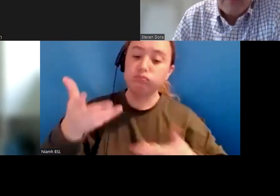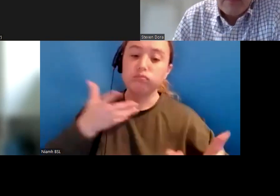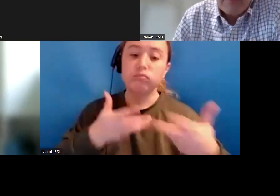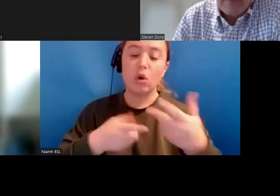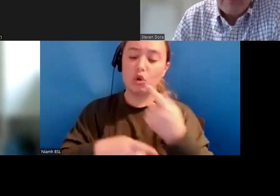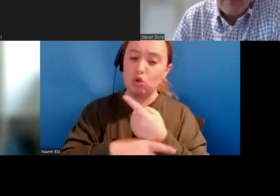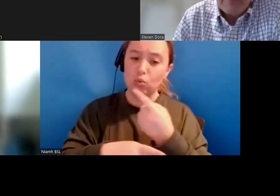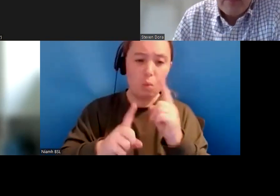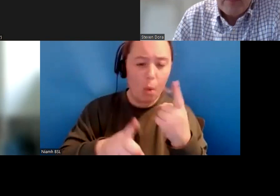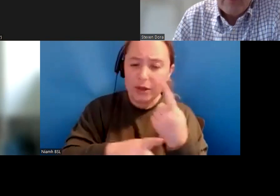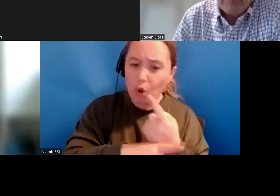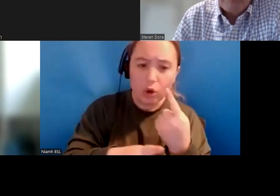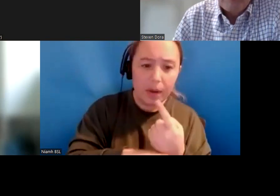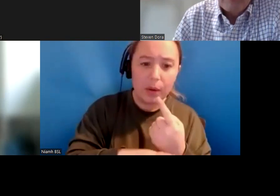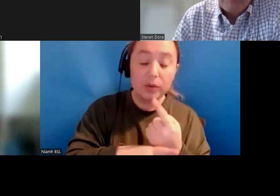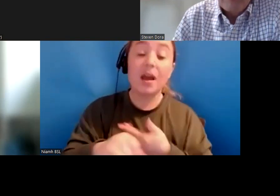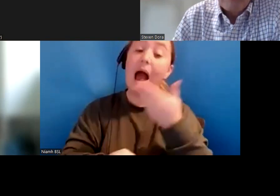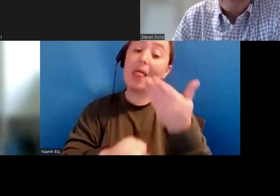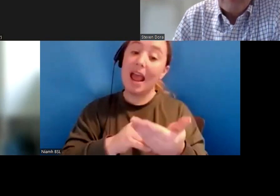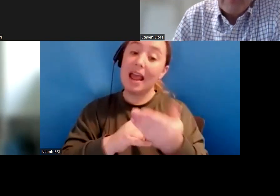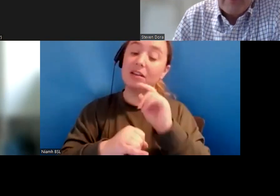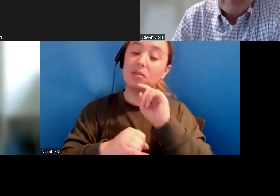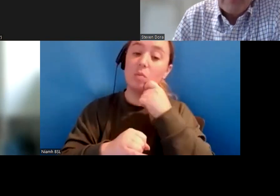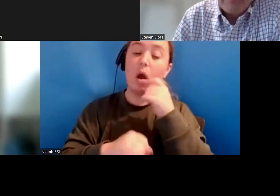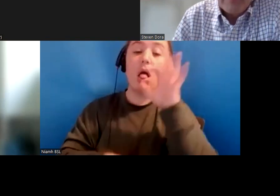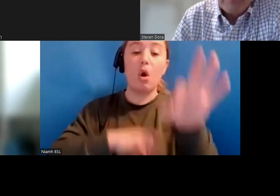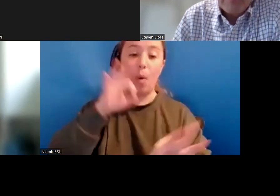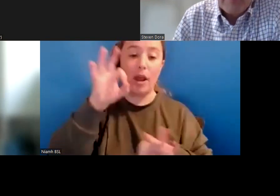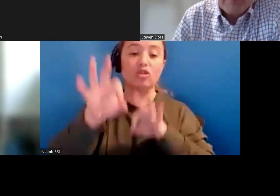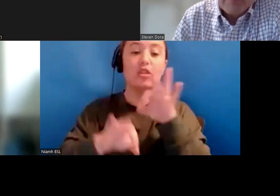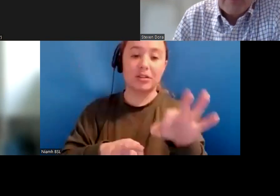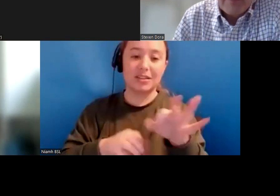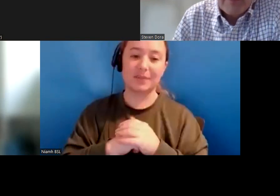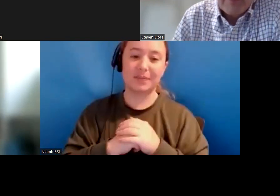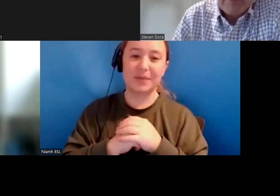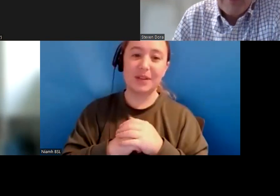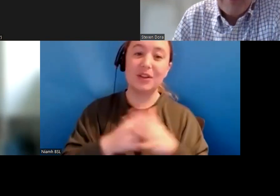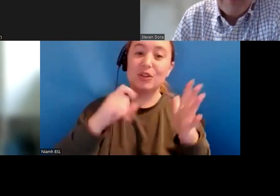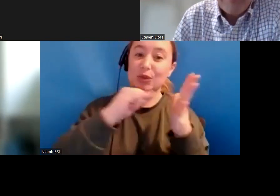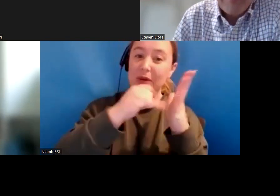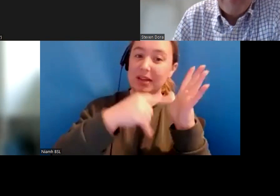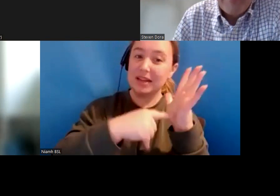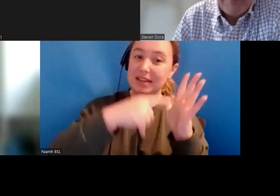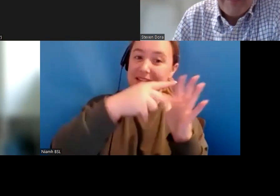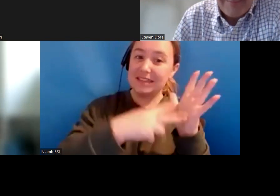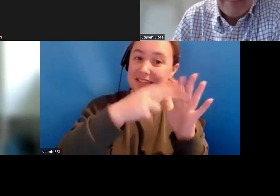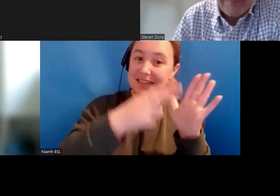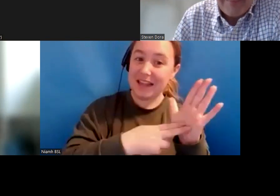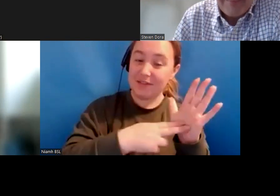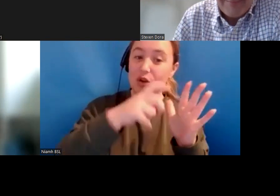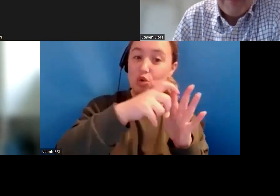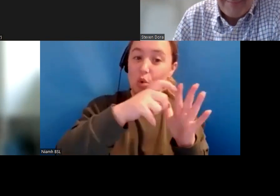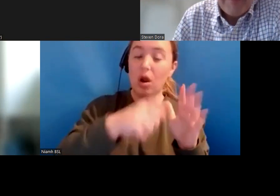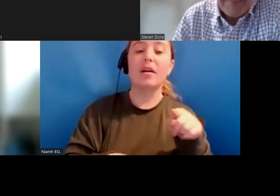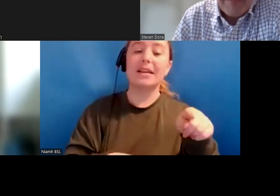and then we'll take a few questions at the end. So I'm delighted to welcome Stephen Dora, who is the Accessible Travel and Blue